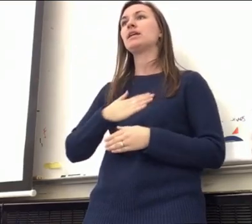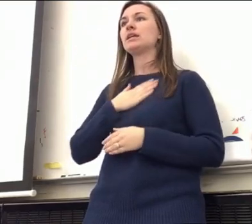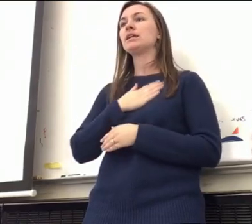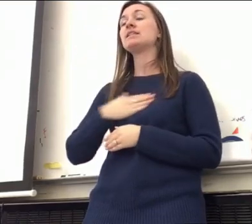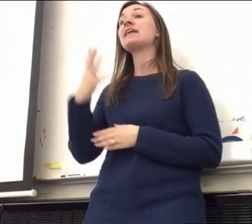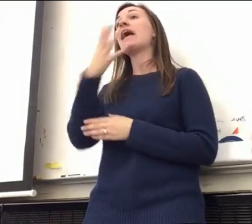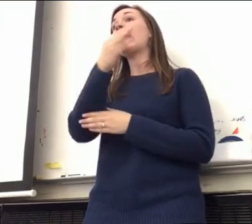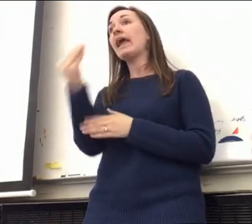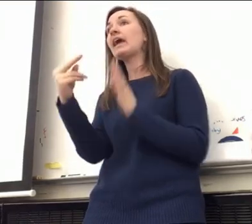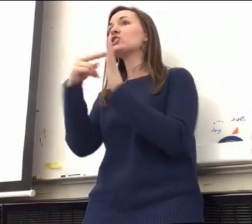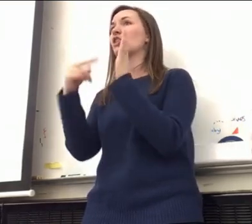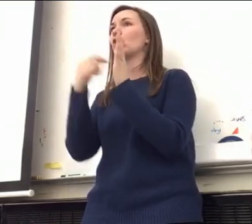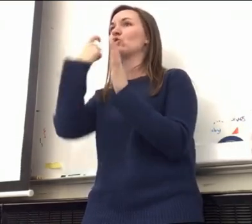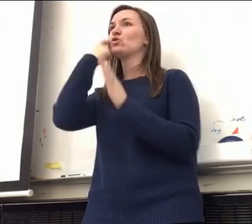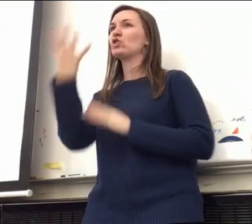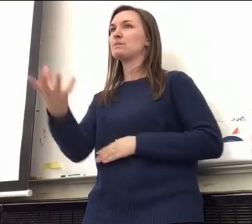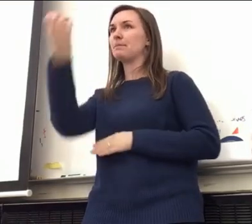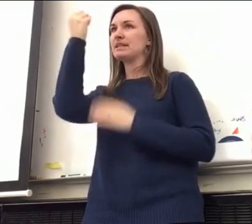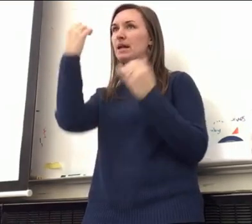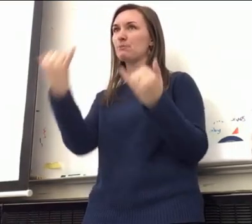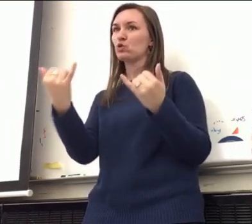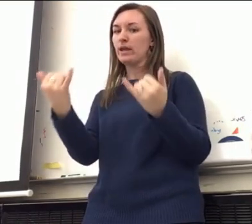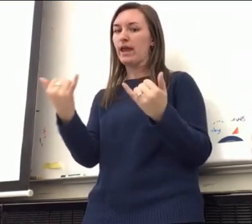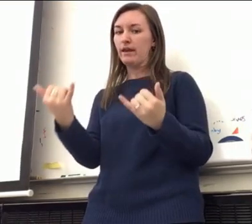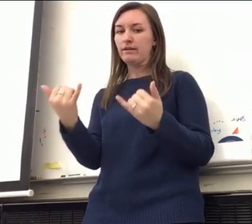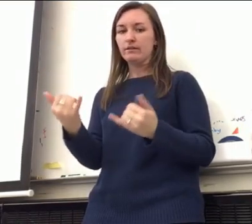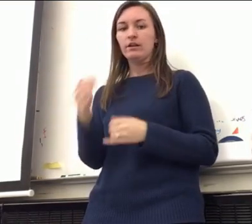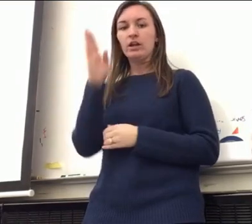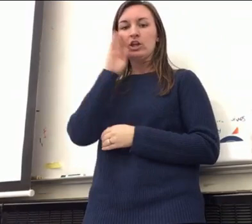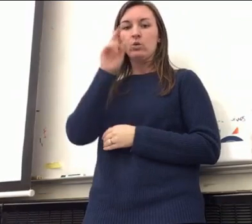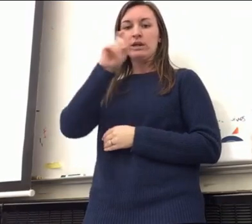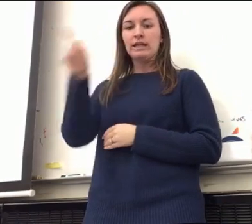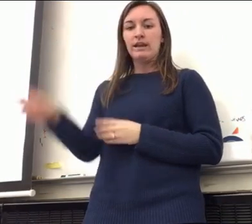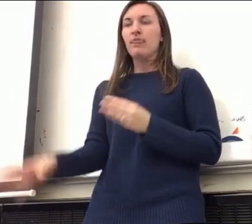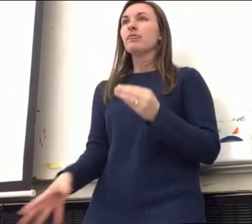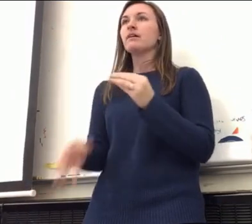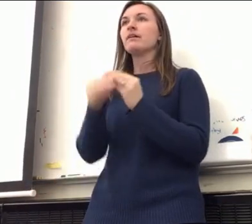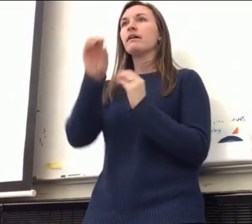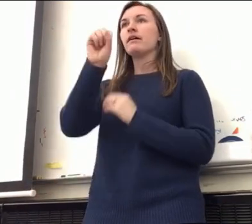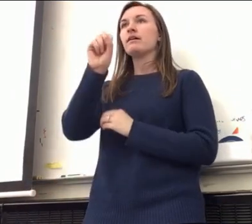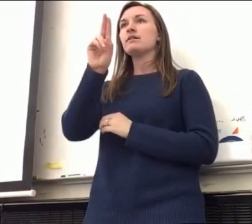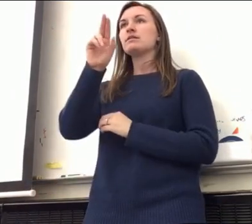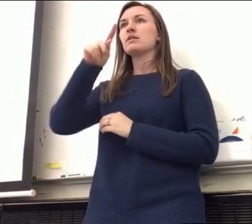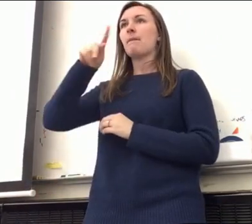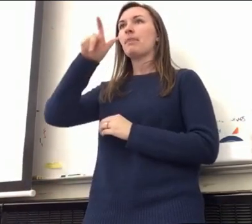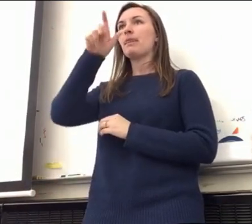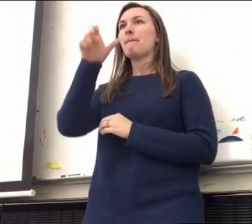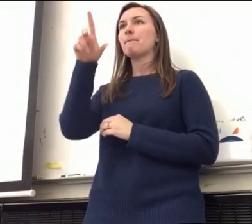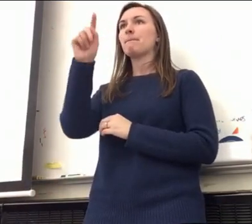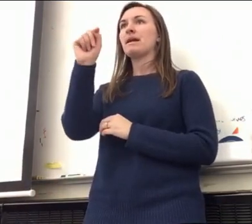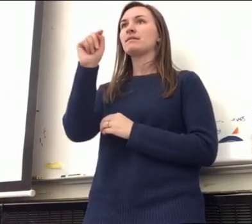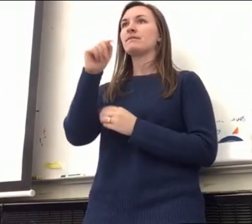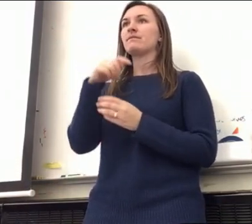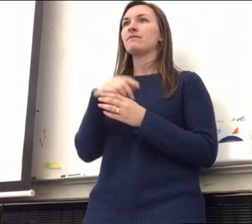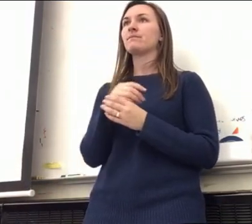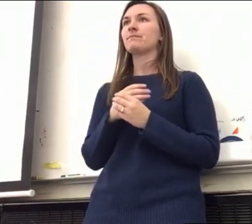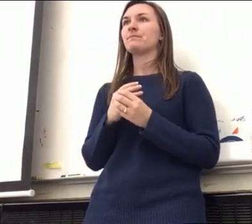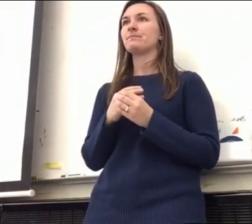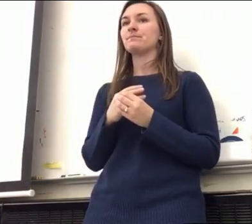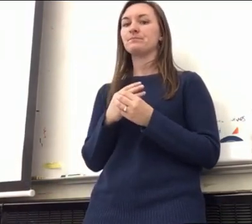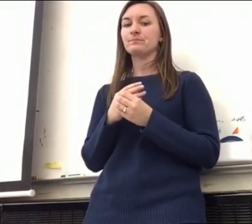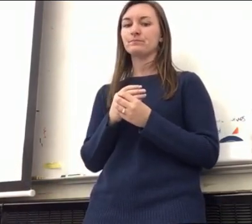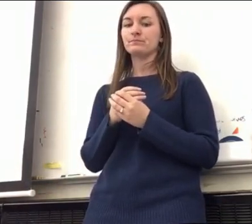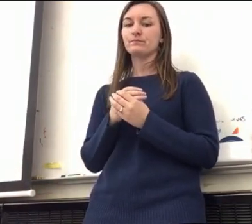and your notes that you picked up today. You'll need the supplemental notes as well as your packet at the same time.